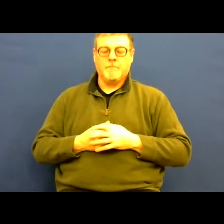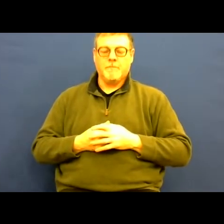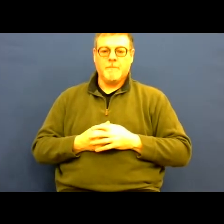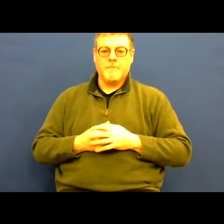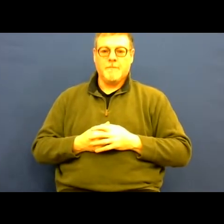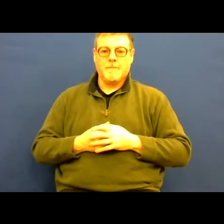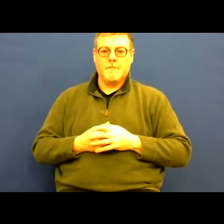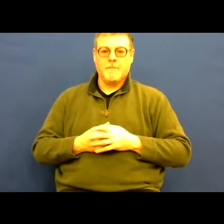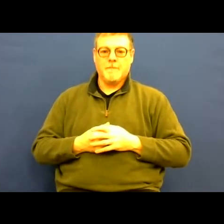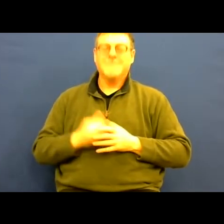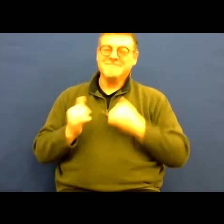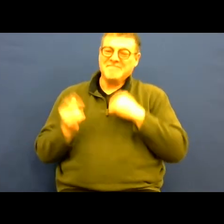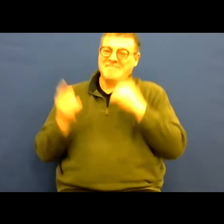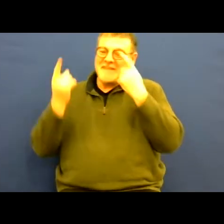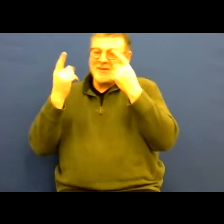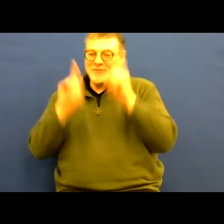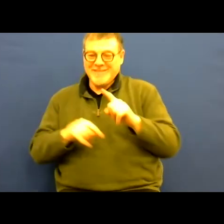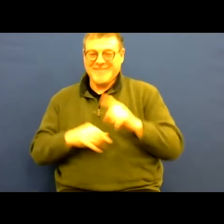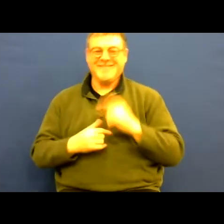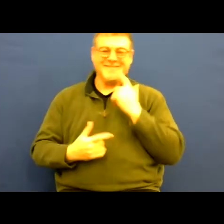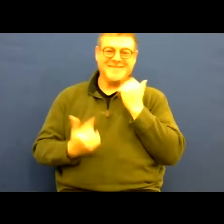I agree.